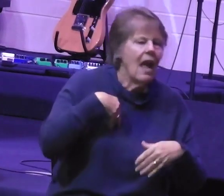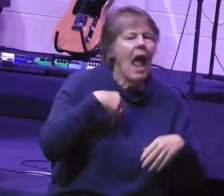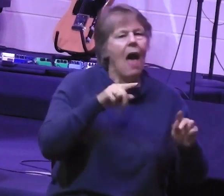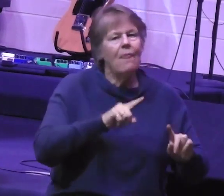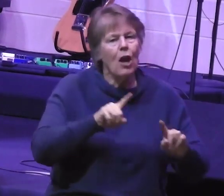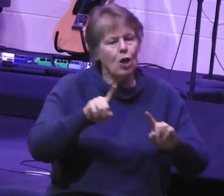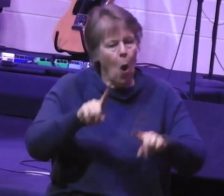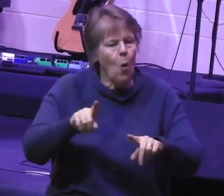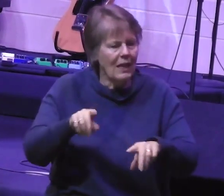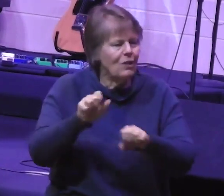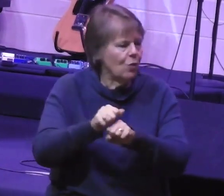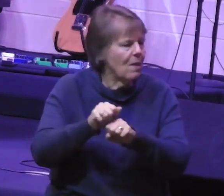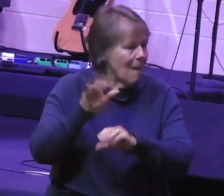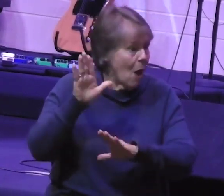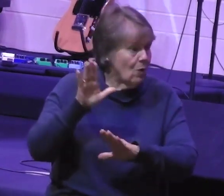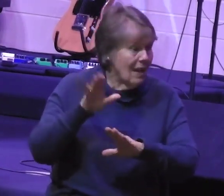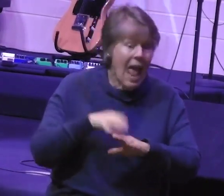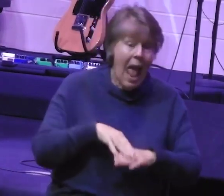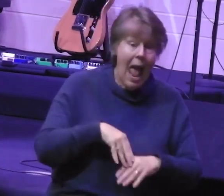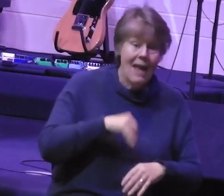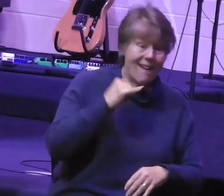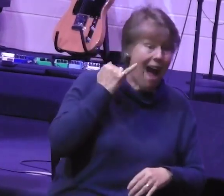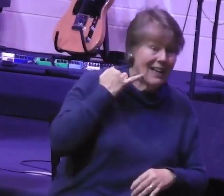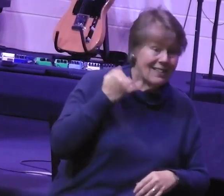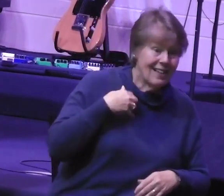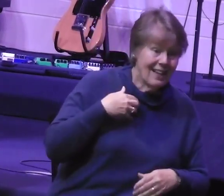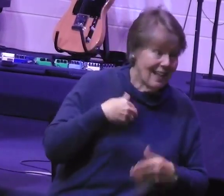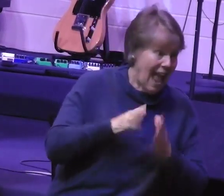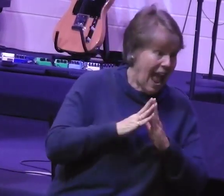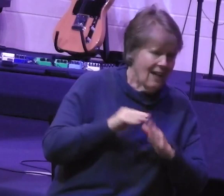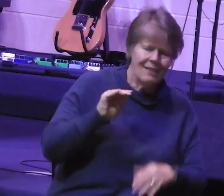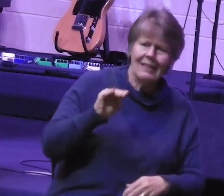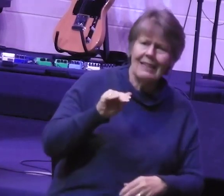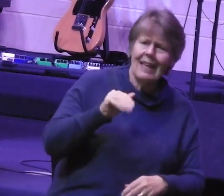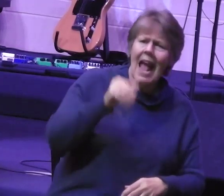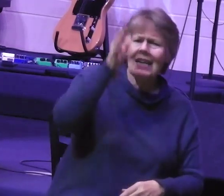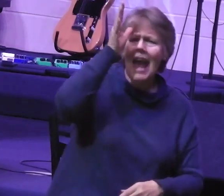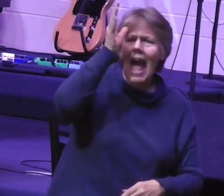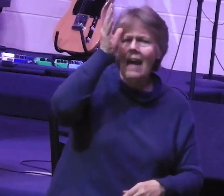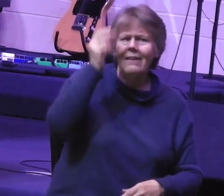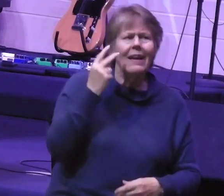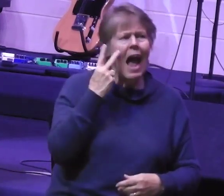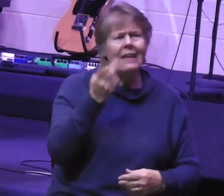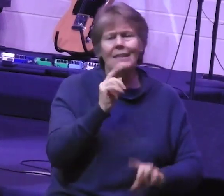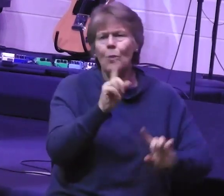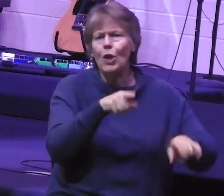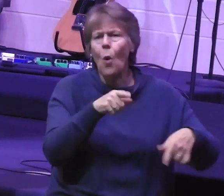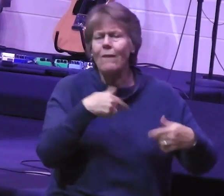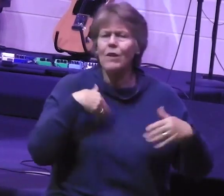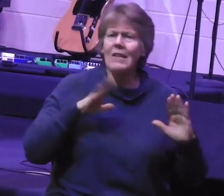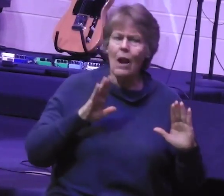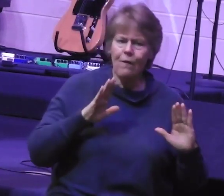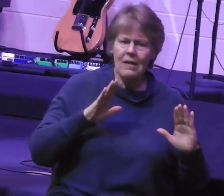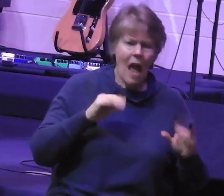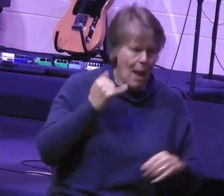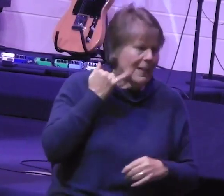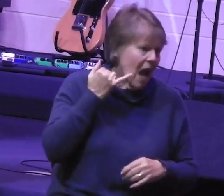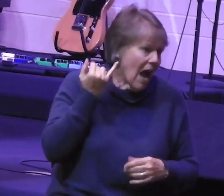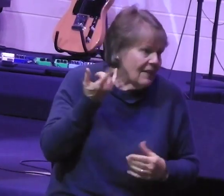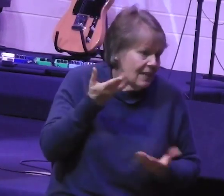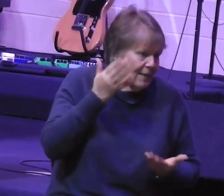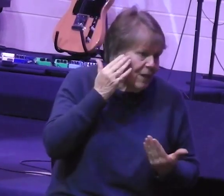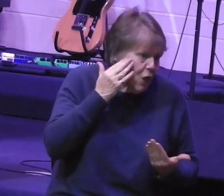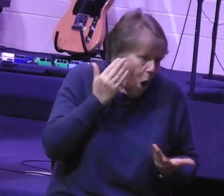mountain, and Isaac actually asks. He says, Dad, I see we're going to go offer a sacrifice. Isaac even knows at that